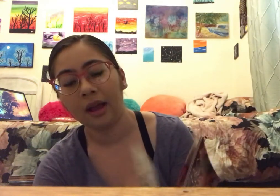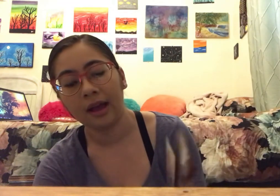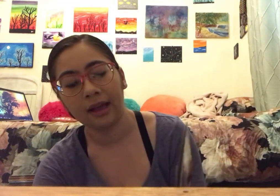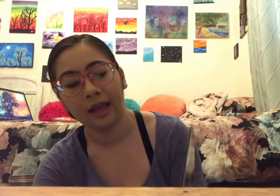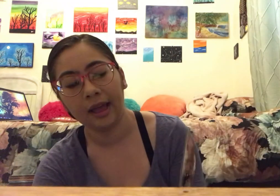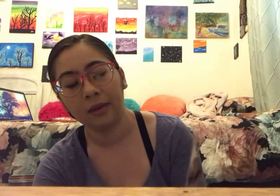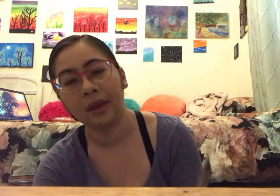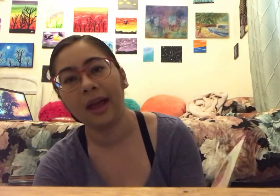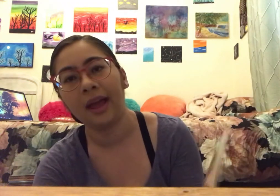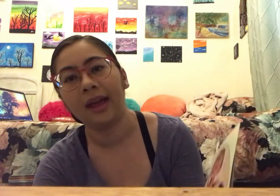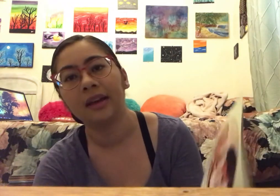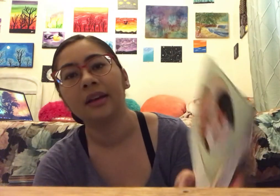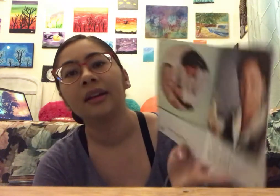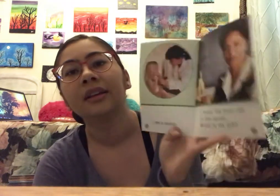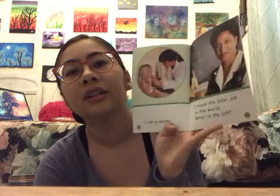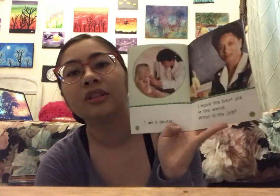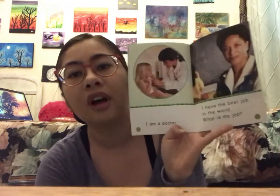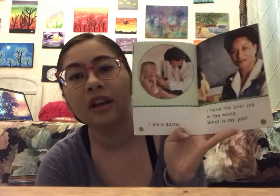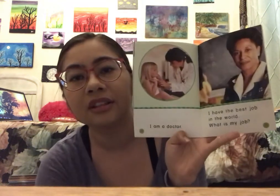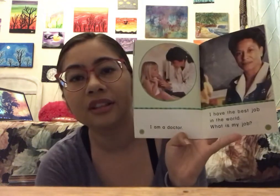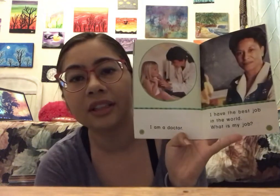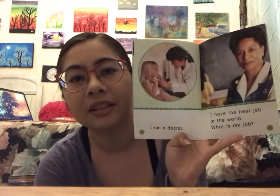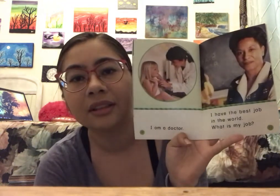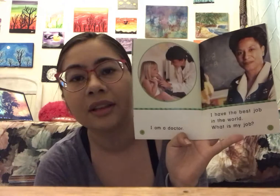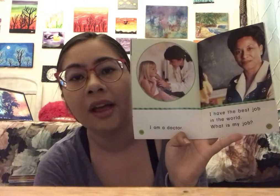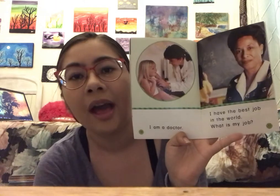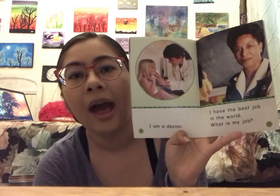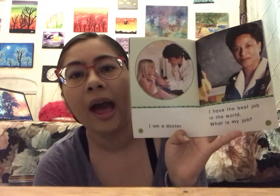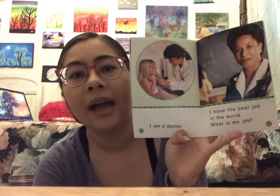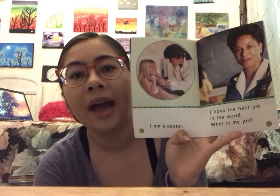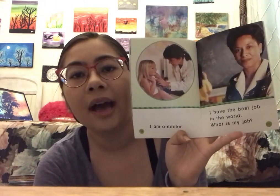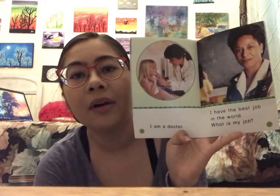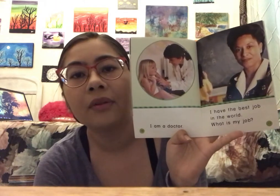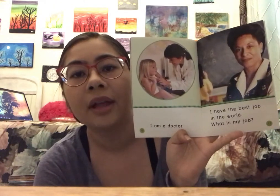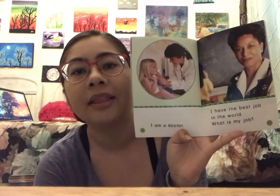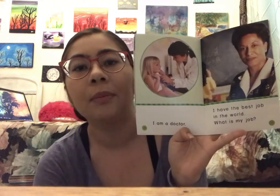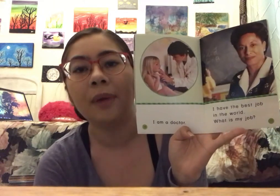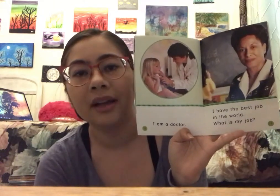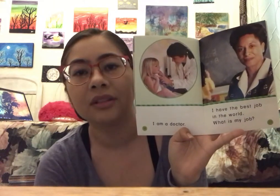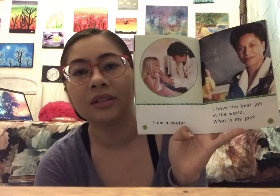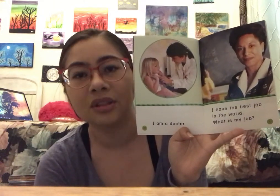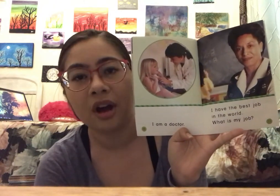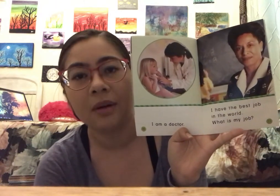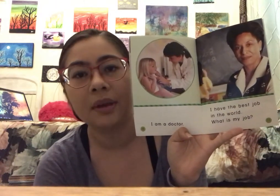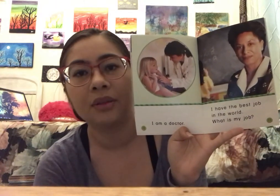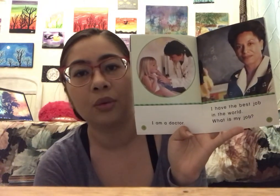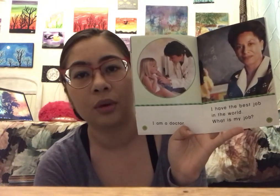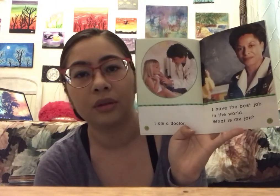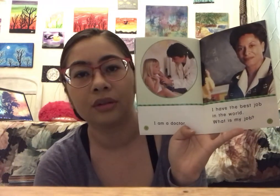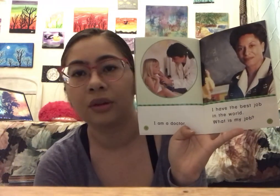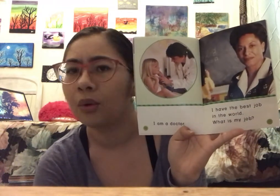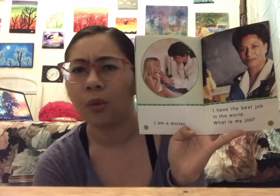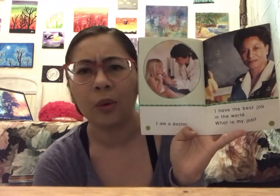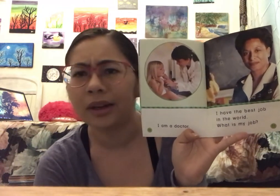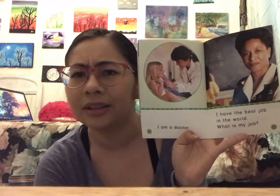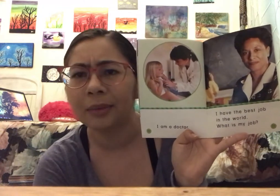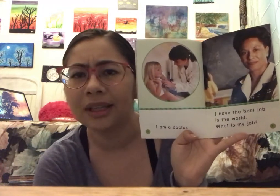I am a doctor. I have the best job in the world. What is my